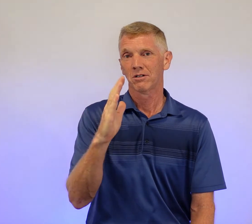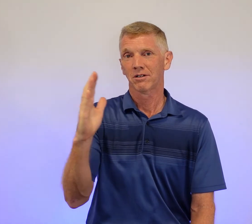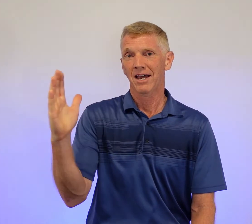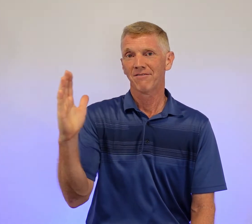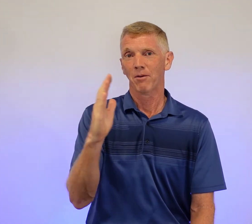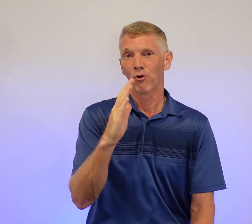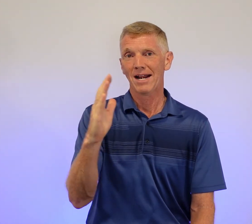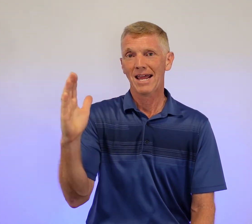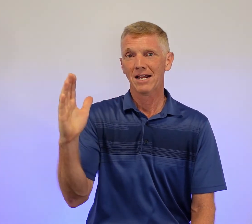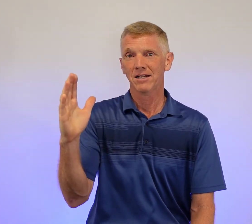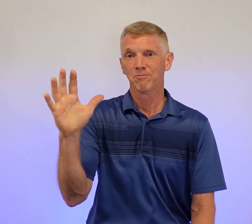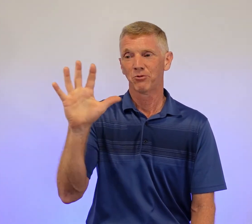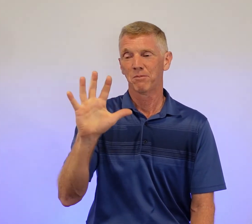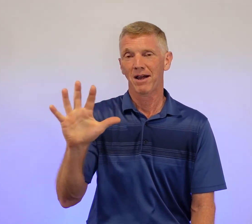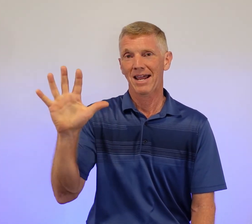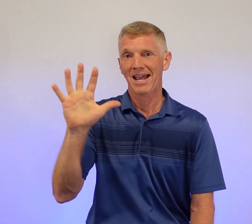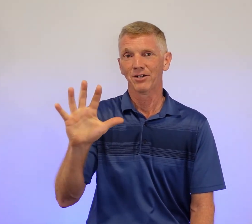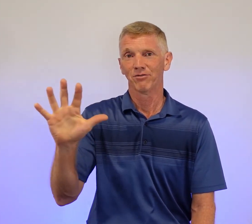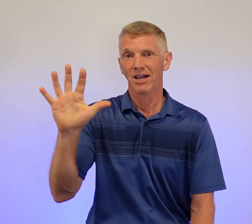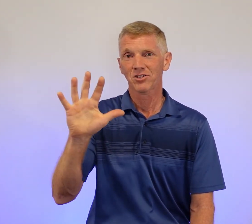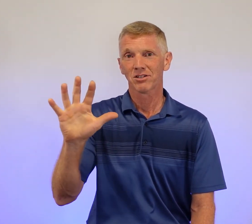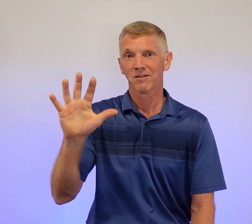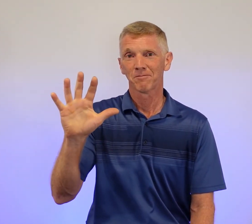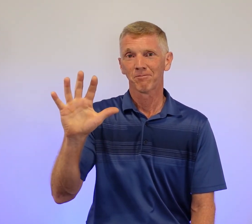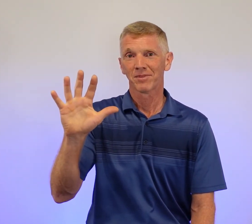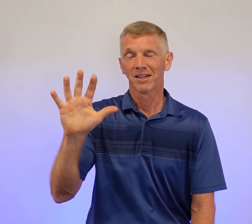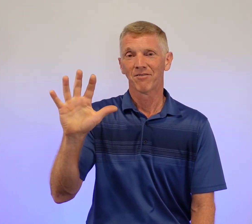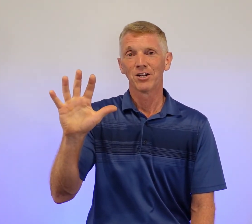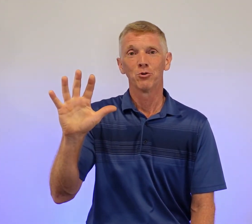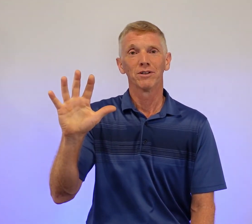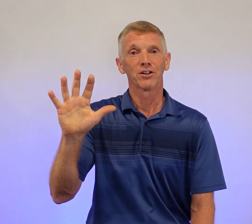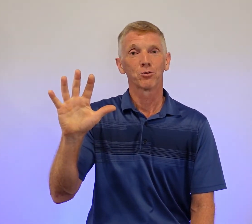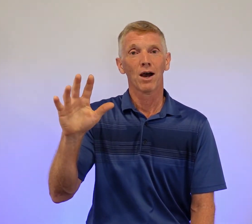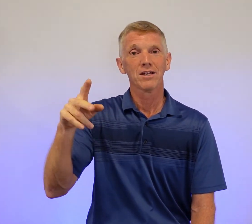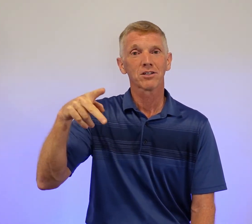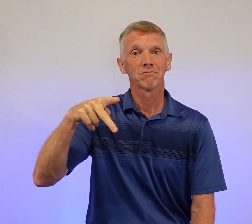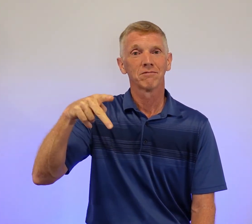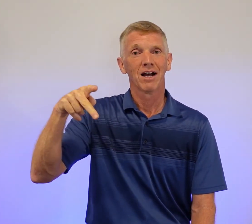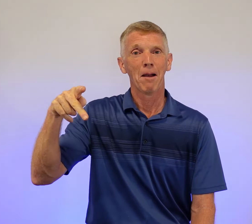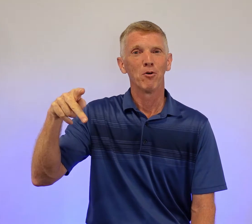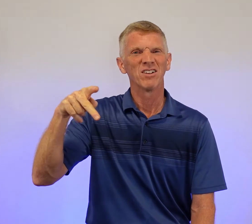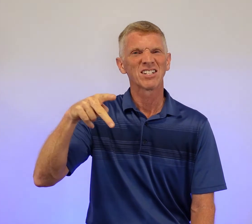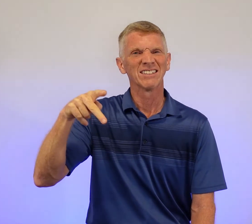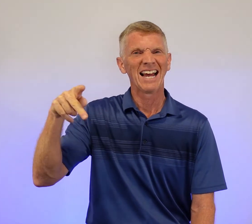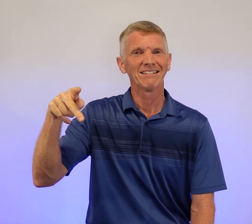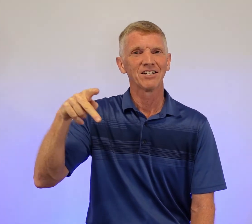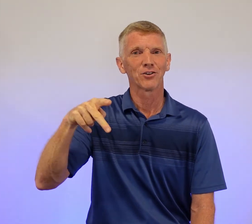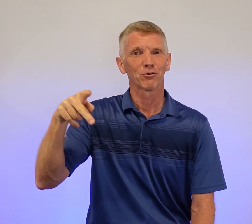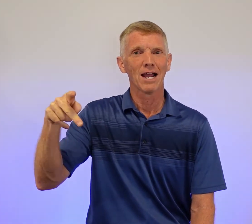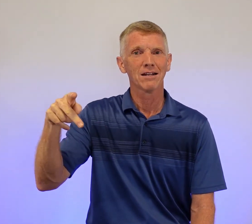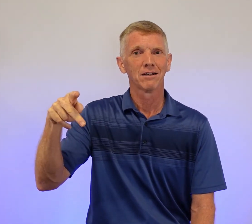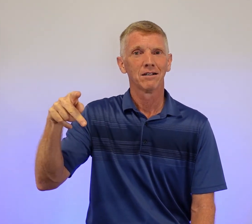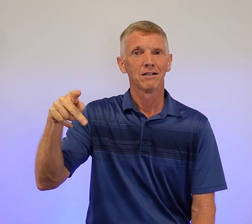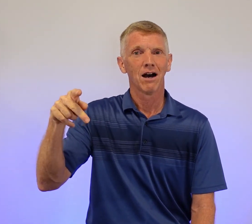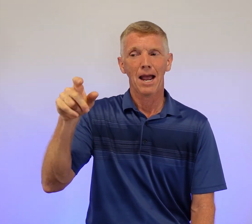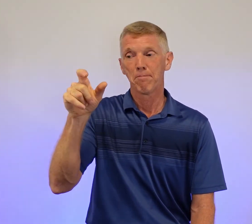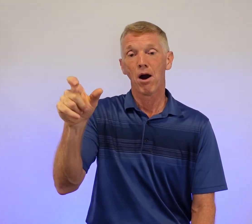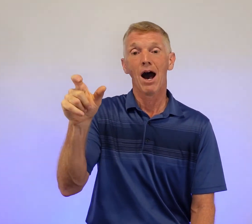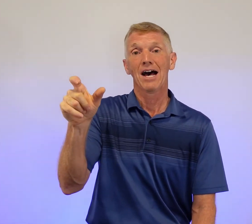okay? If I'm right-handed, between my hand and face. If I do a letter twice, I move it slightly to the right. I pause